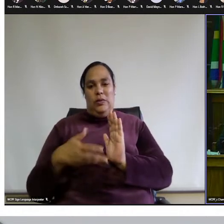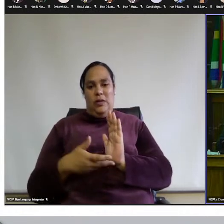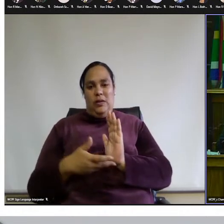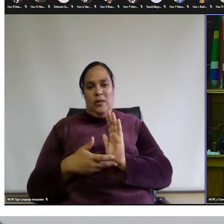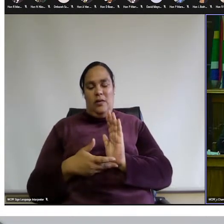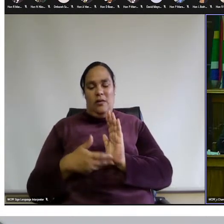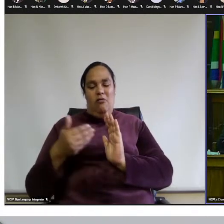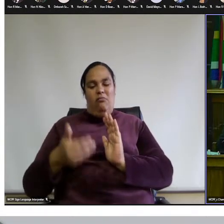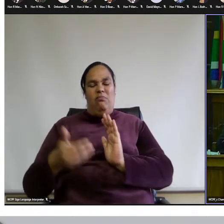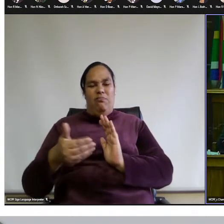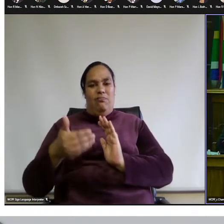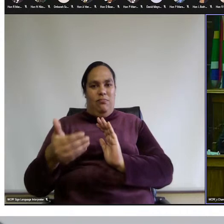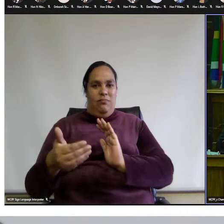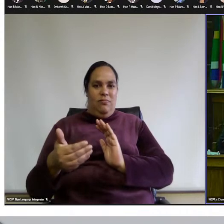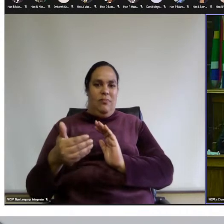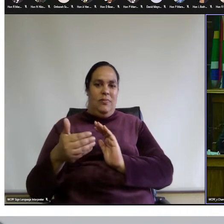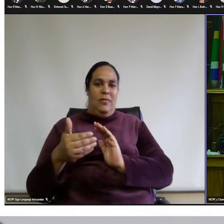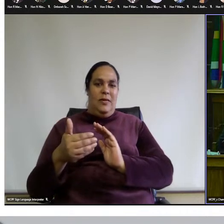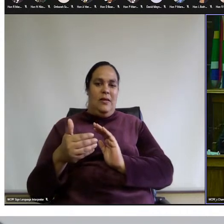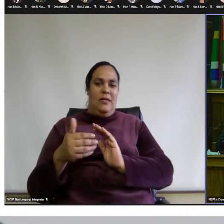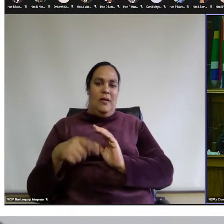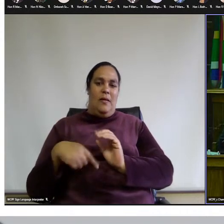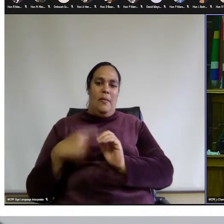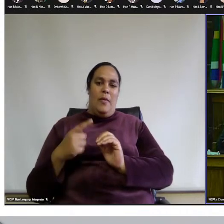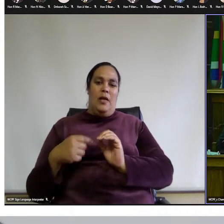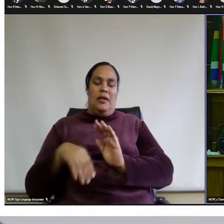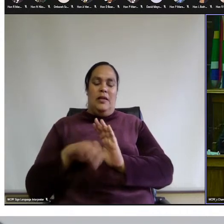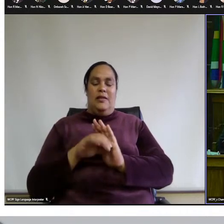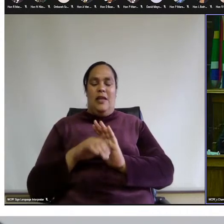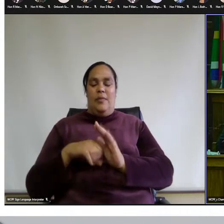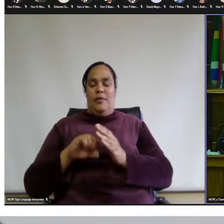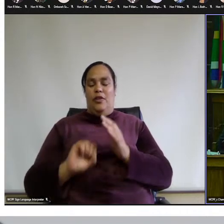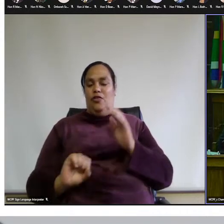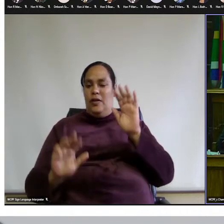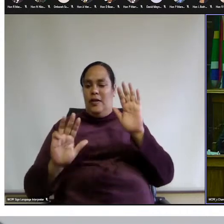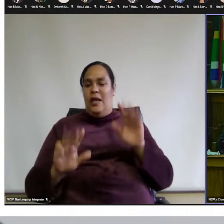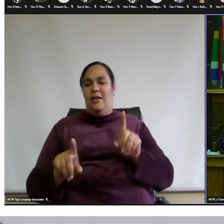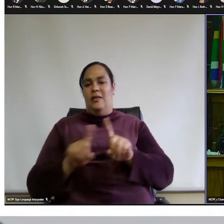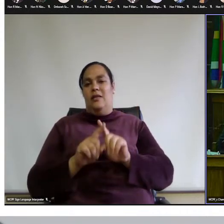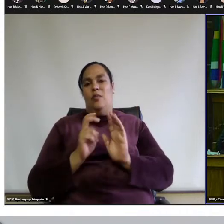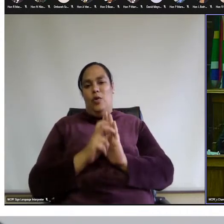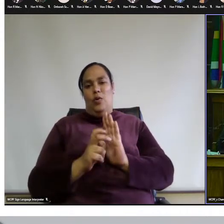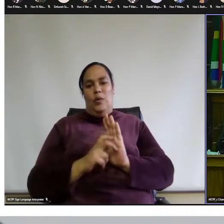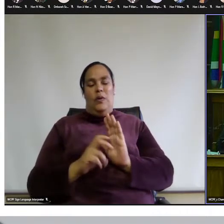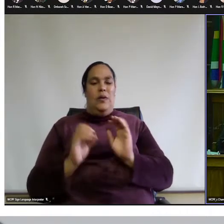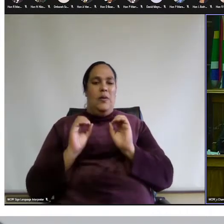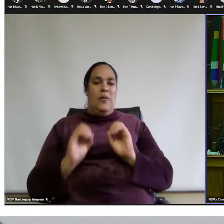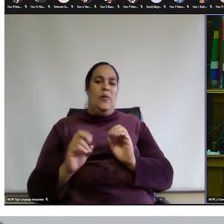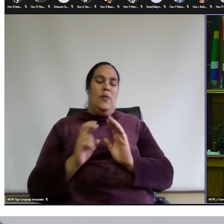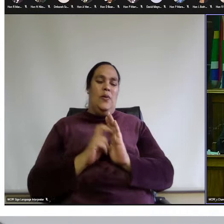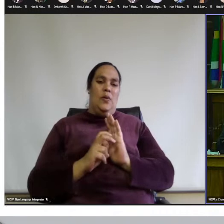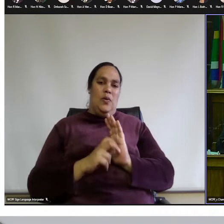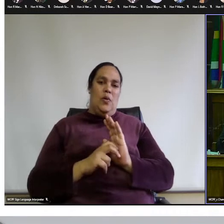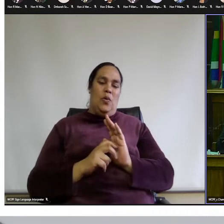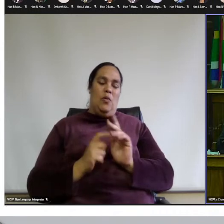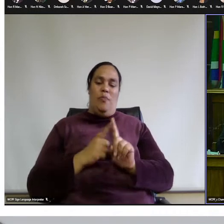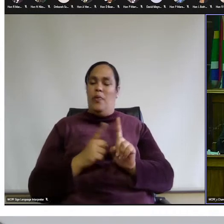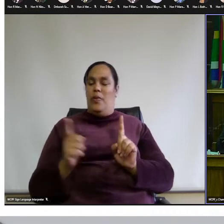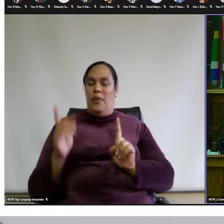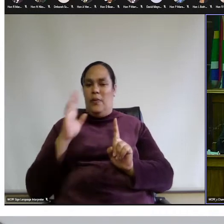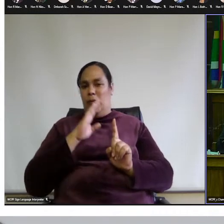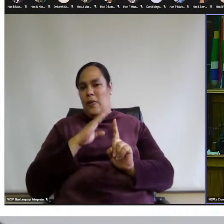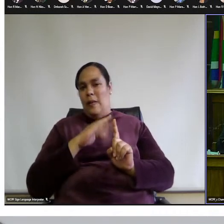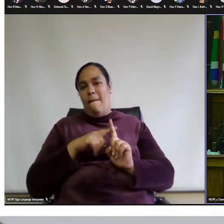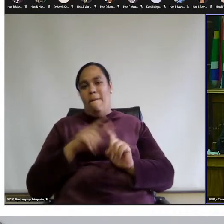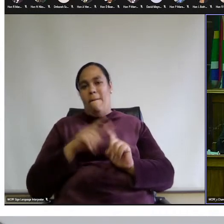often in terms of subsection 9 of the same rule, and there was no rule that was broken, but